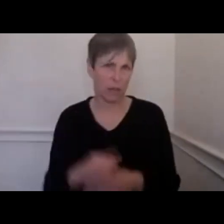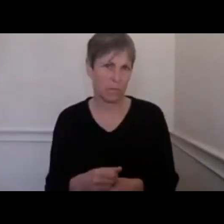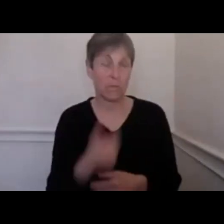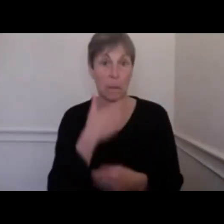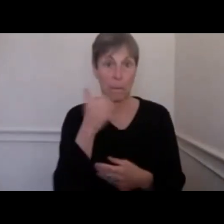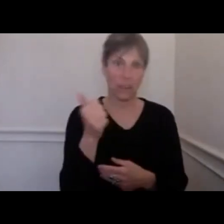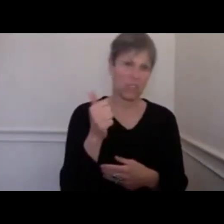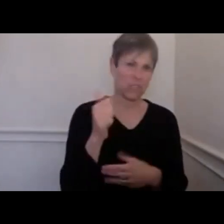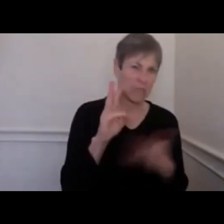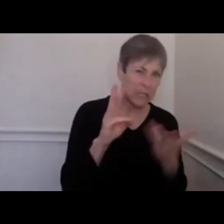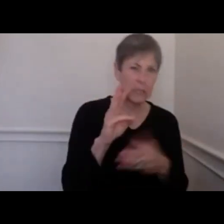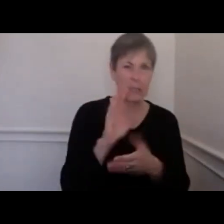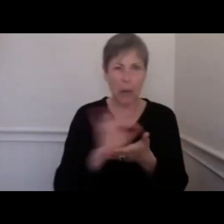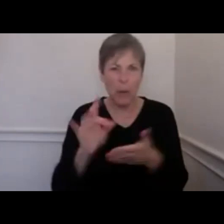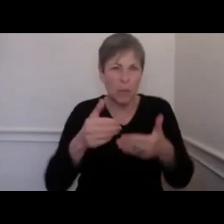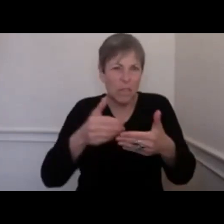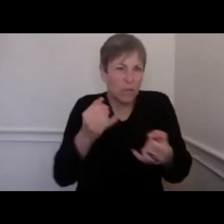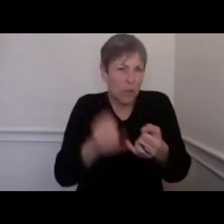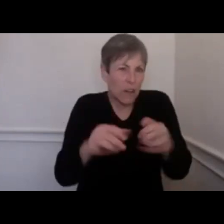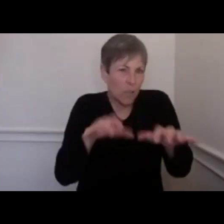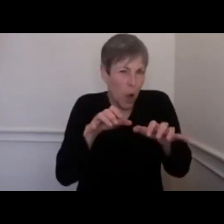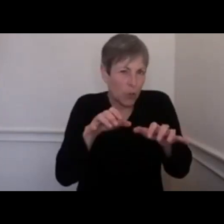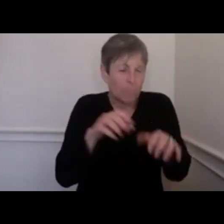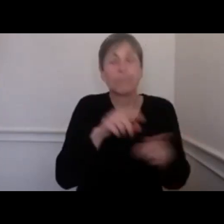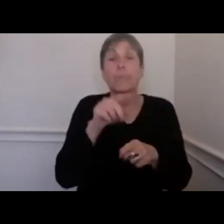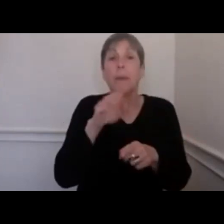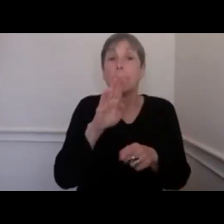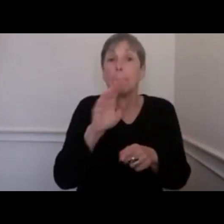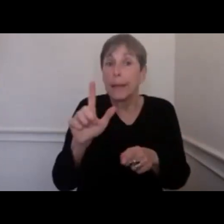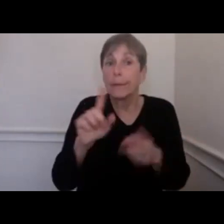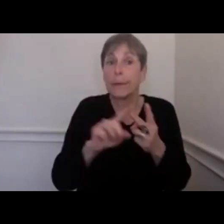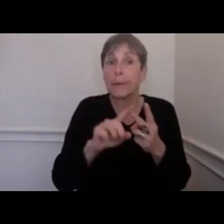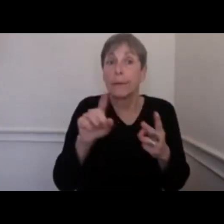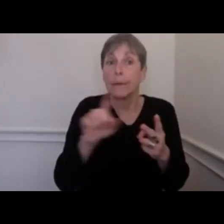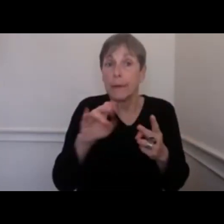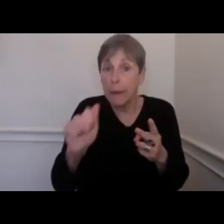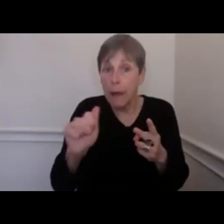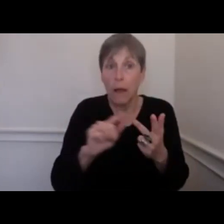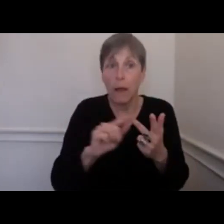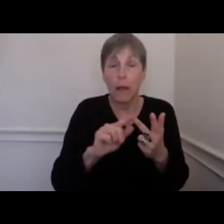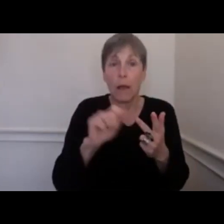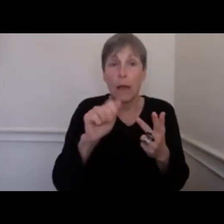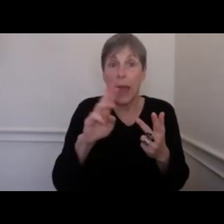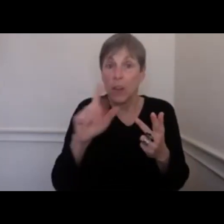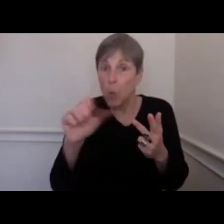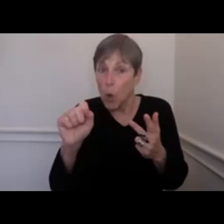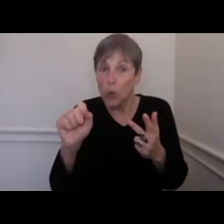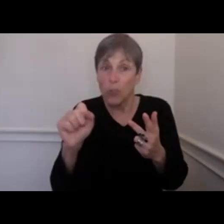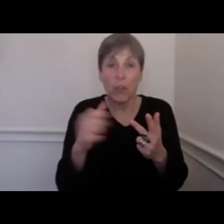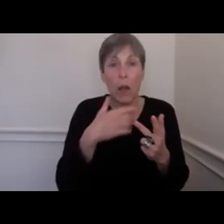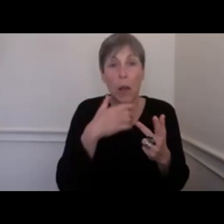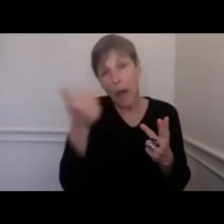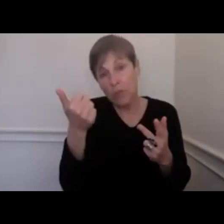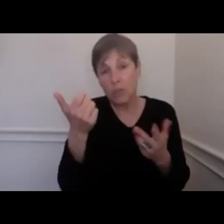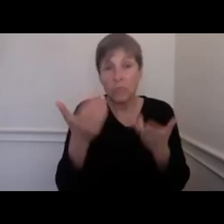frost. Basil, zinnias, so many annuals, tender annuals, we just want they can be